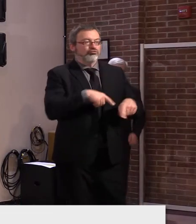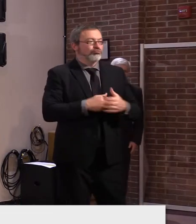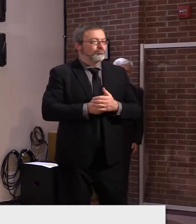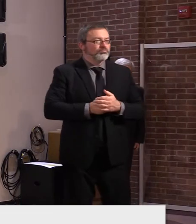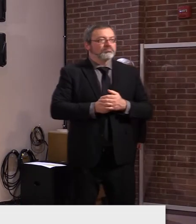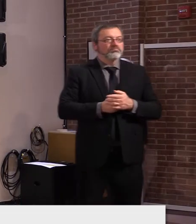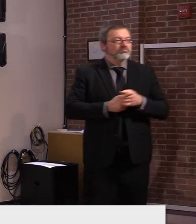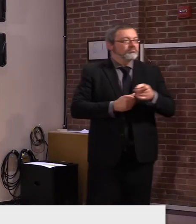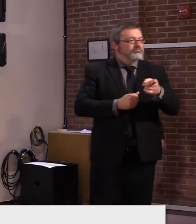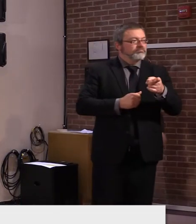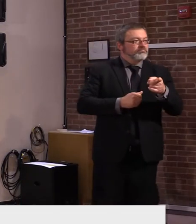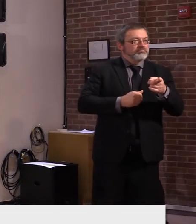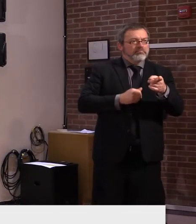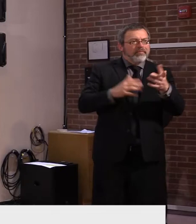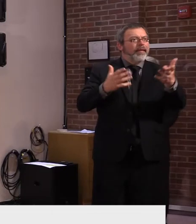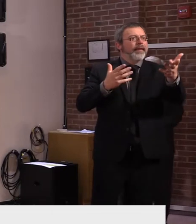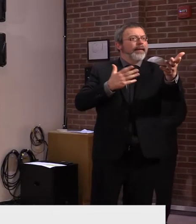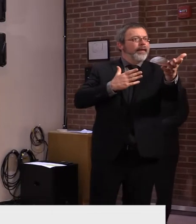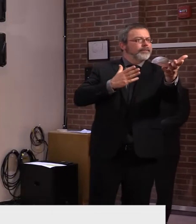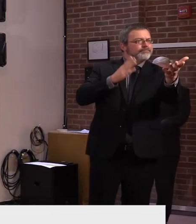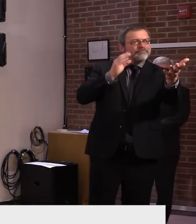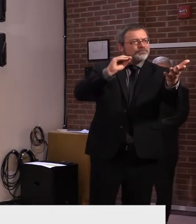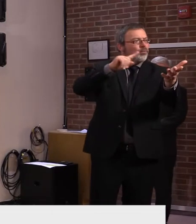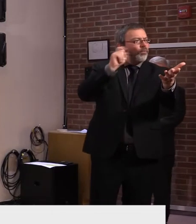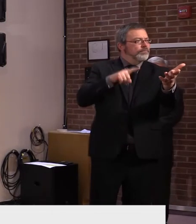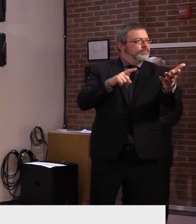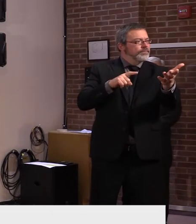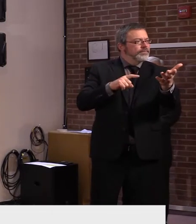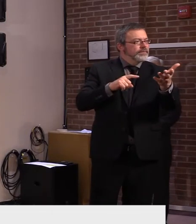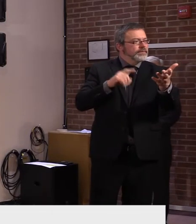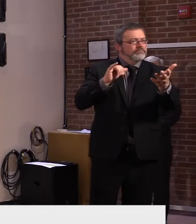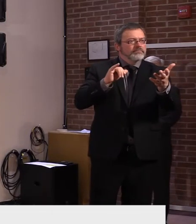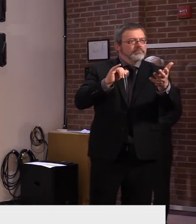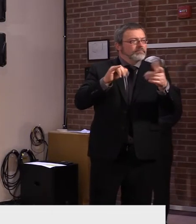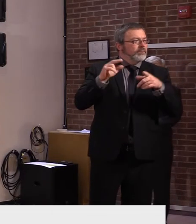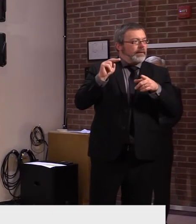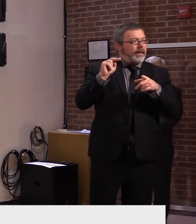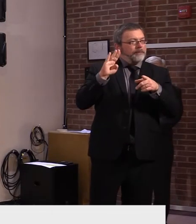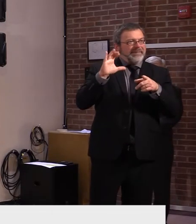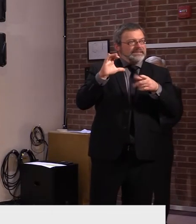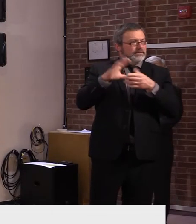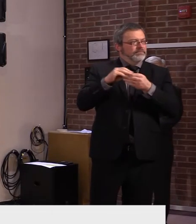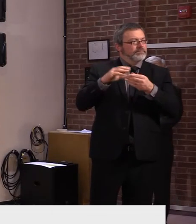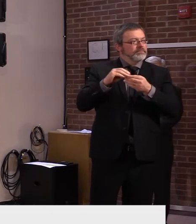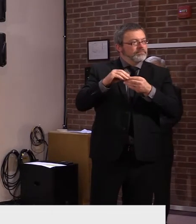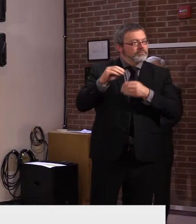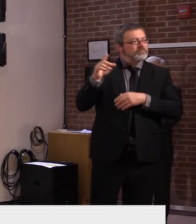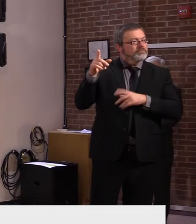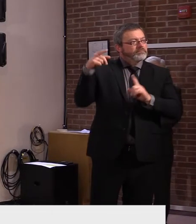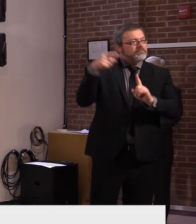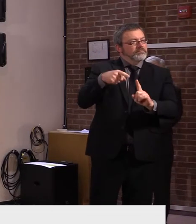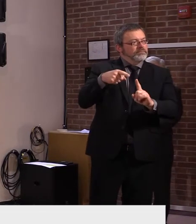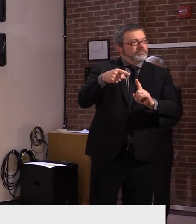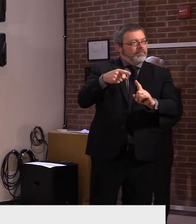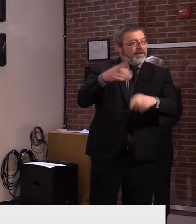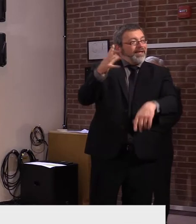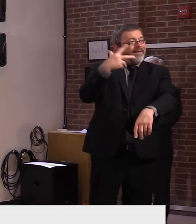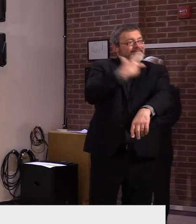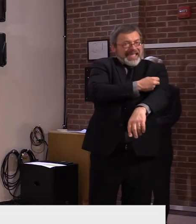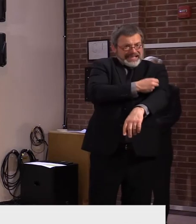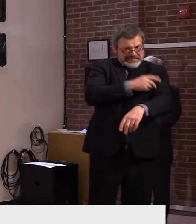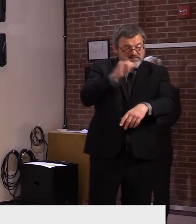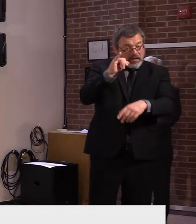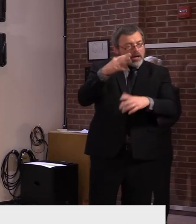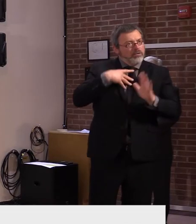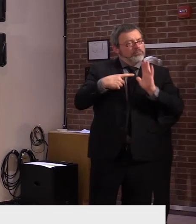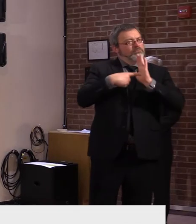sort of present vaccination data at some of these different facilities to show the effectiveness of the vaccine in Vermont. As you